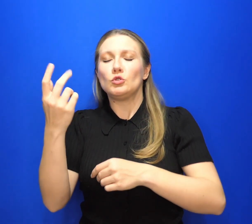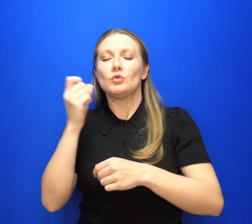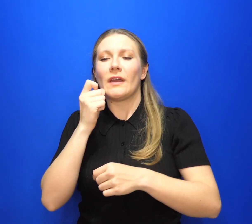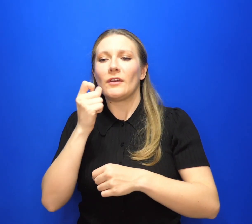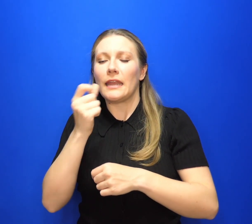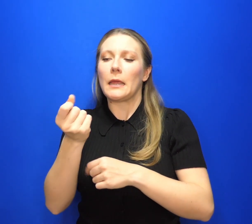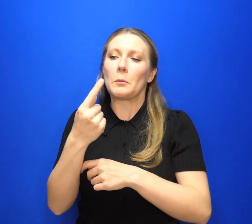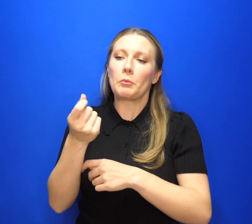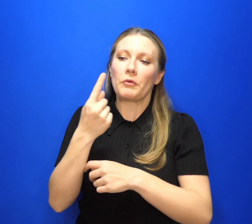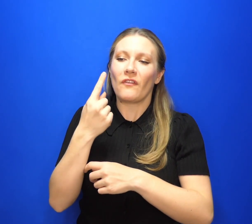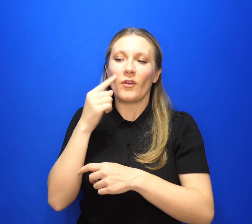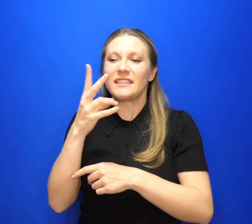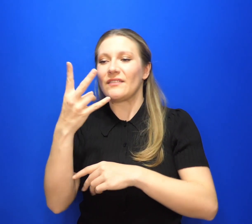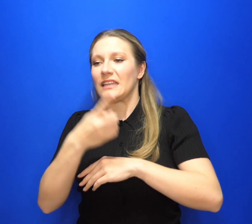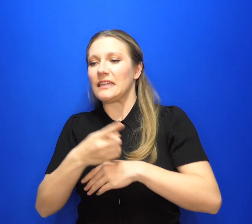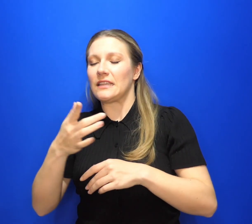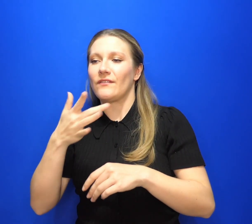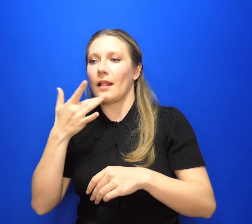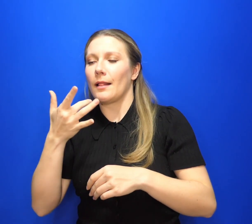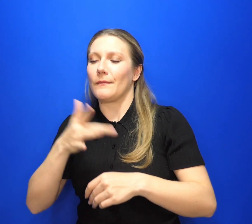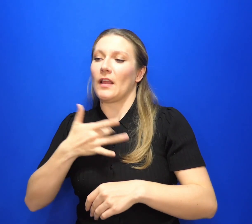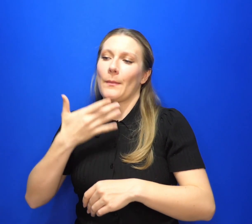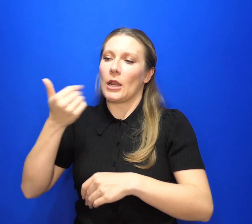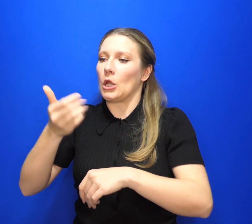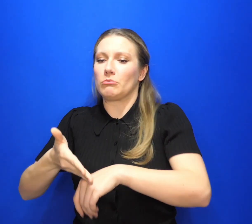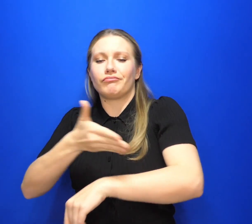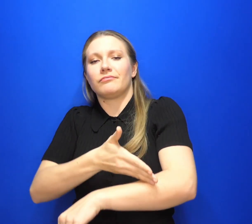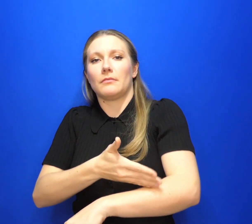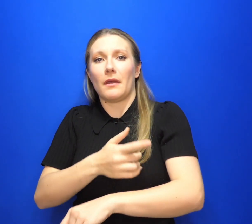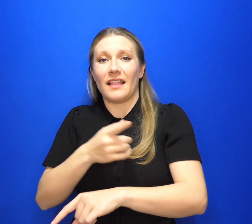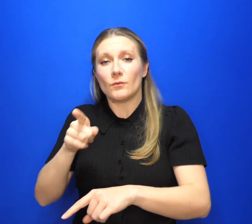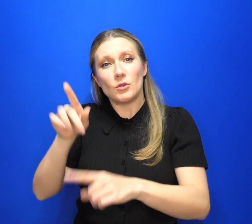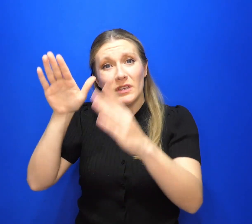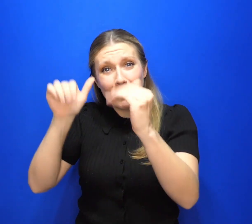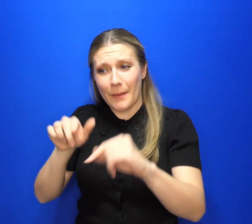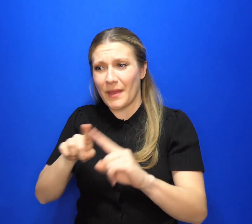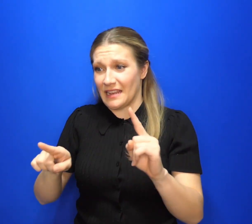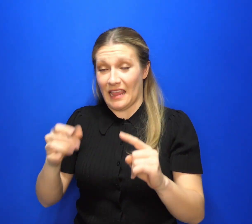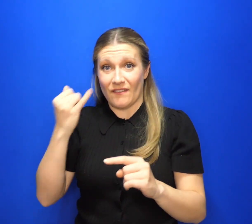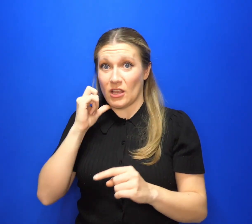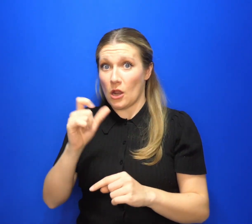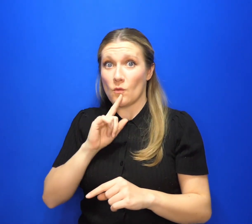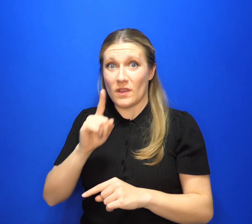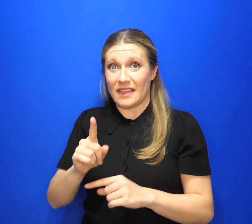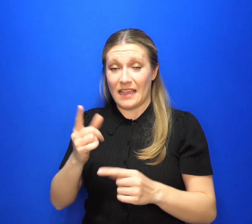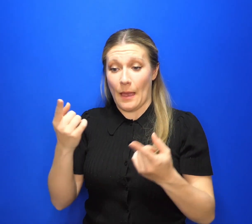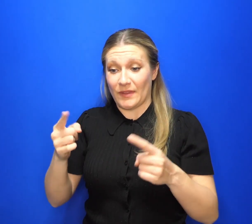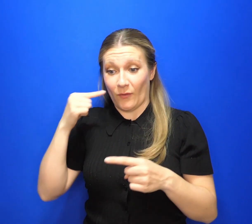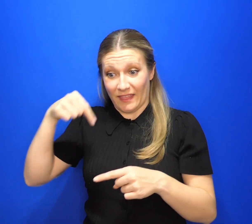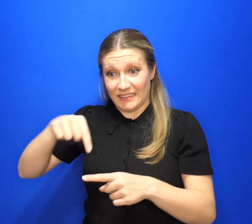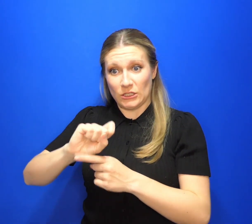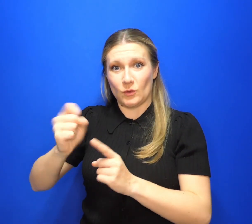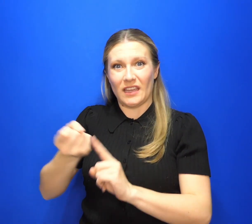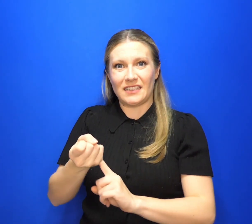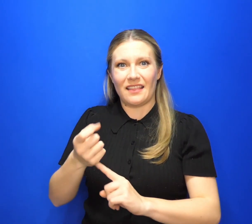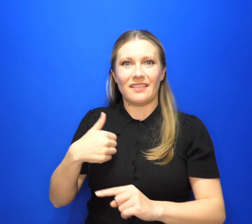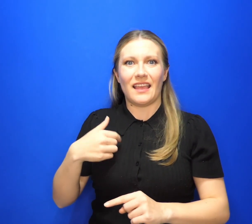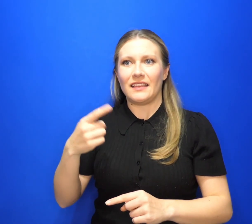that's that. Right. What you expect when this happens. And then when that's not the case, they say, look, it's almost 5 years later. I still struggle with my basal, with